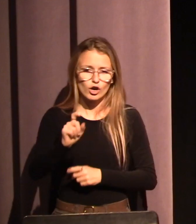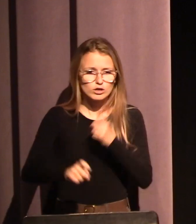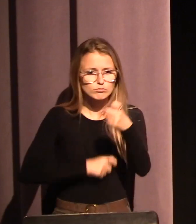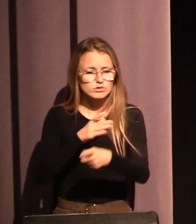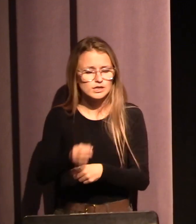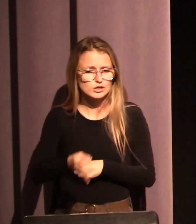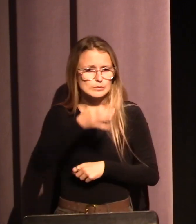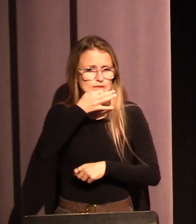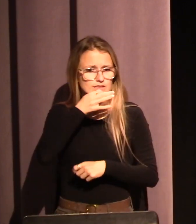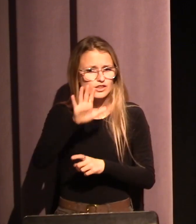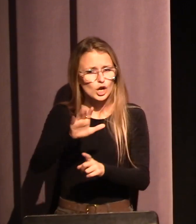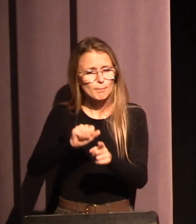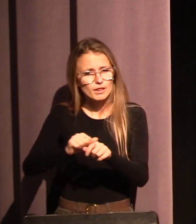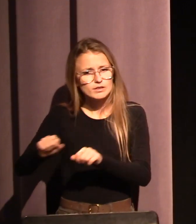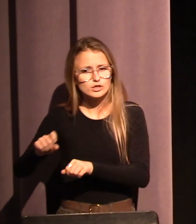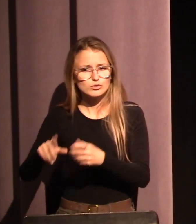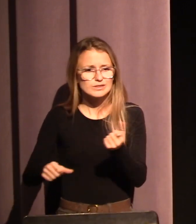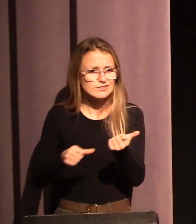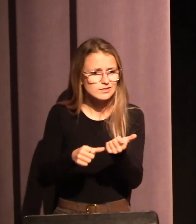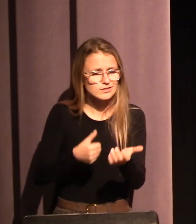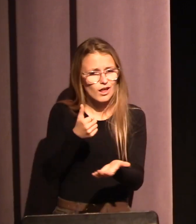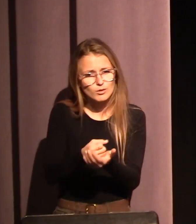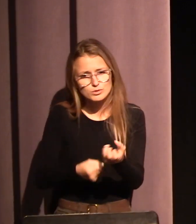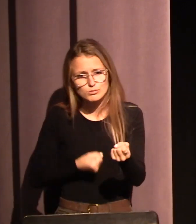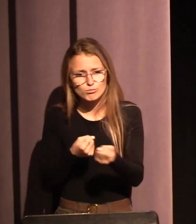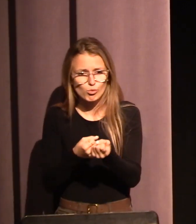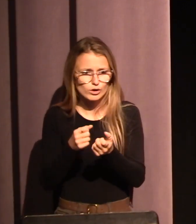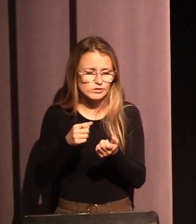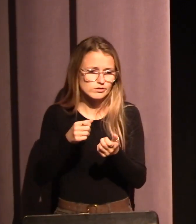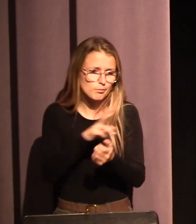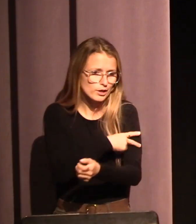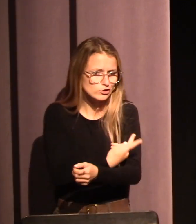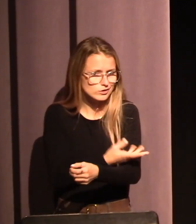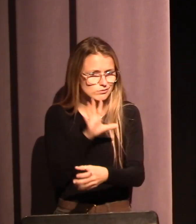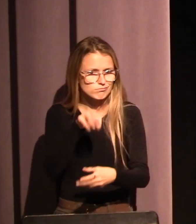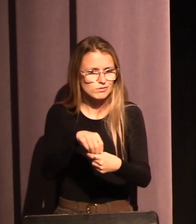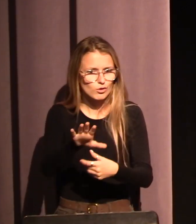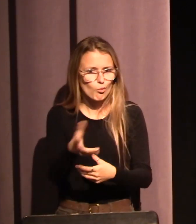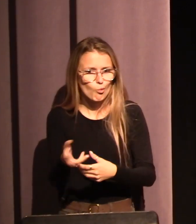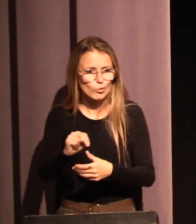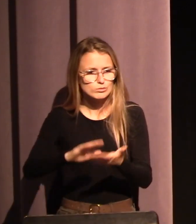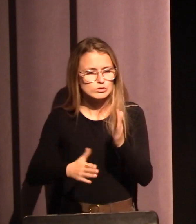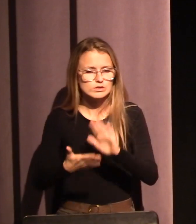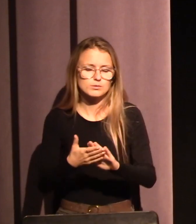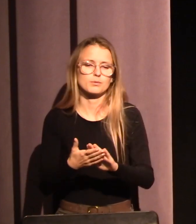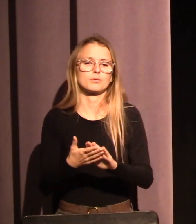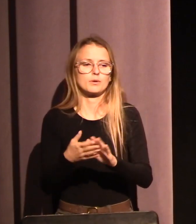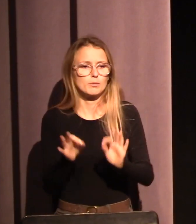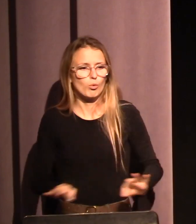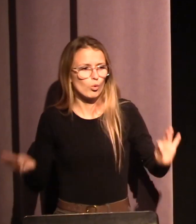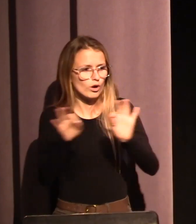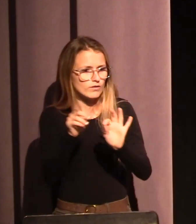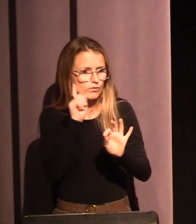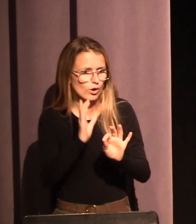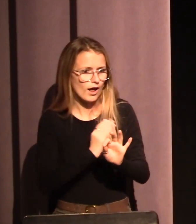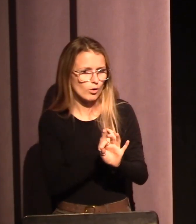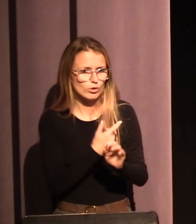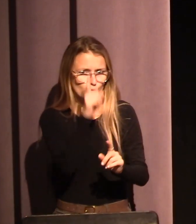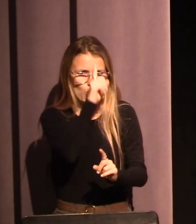expertise and their ability to assist patients in their own communities are crucial to our efforts to achieve health equity for